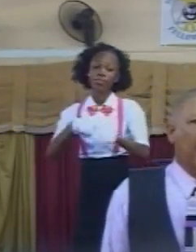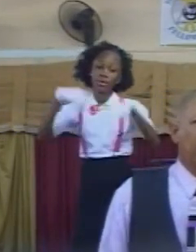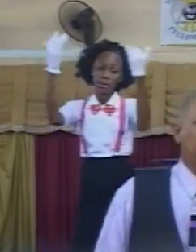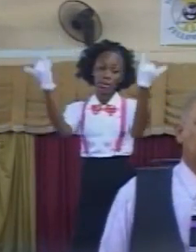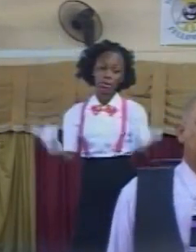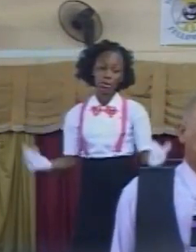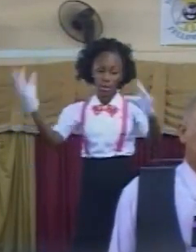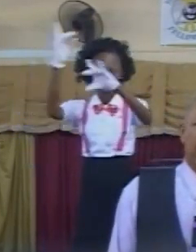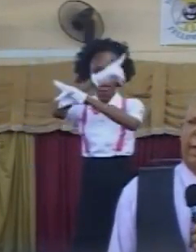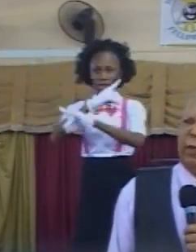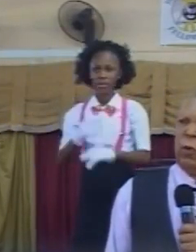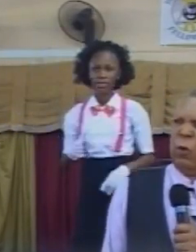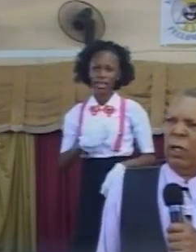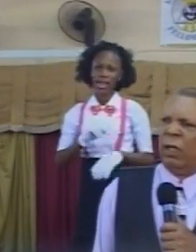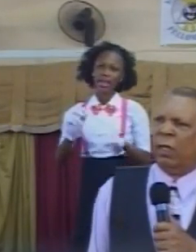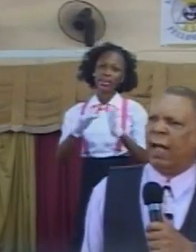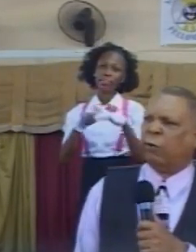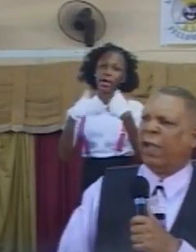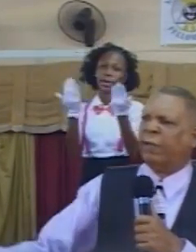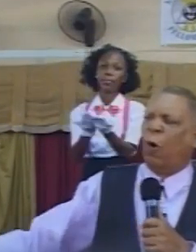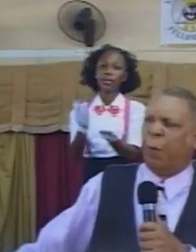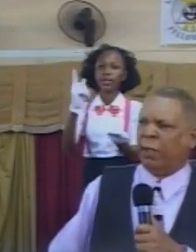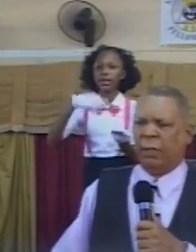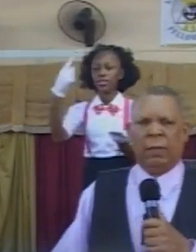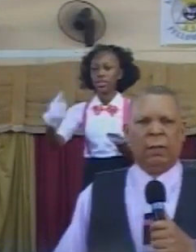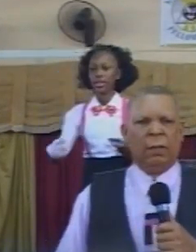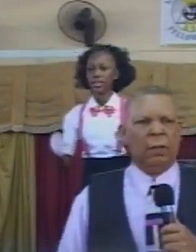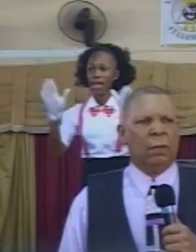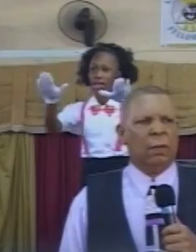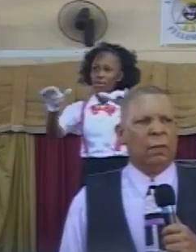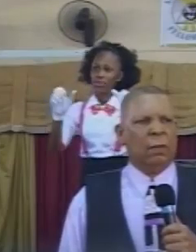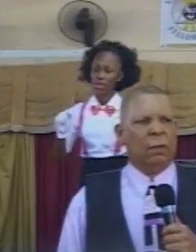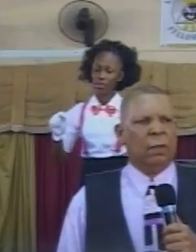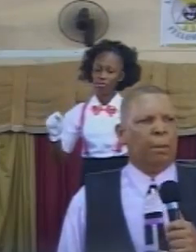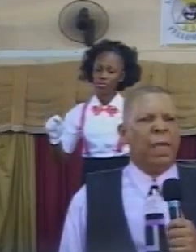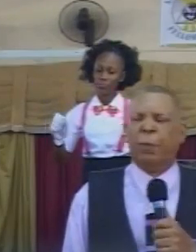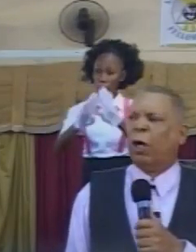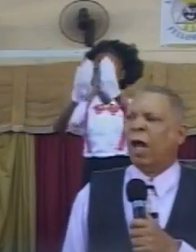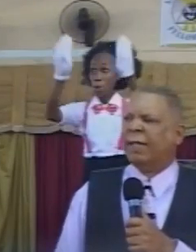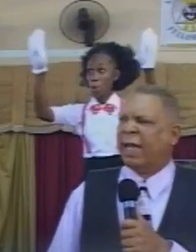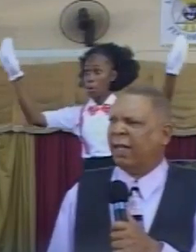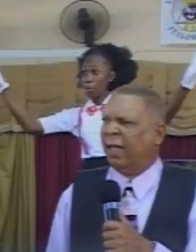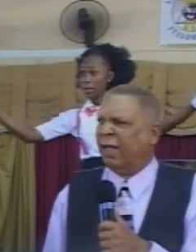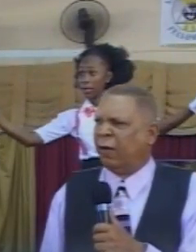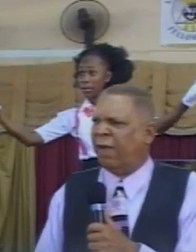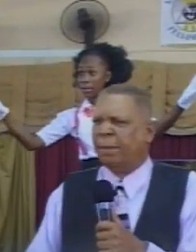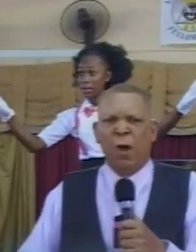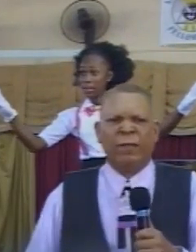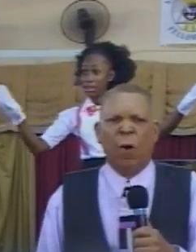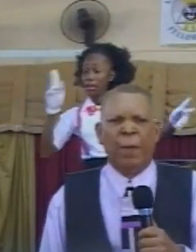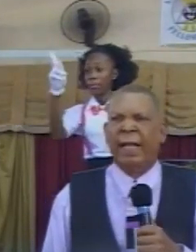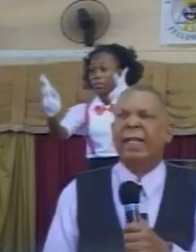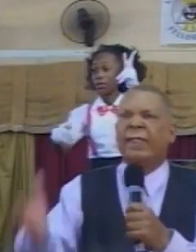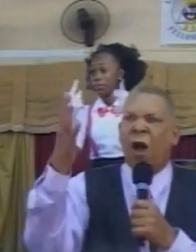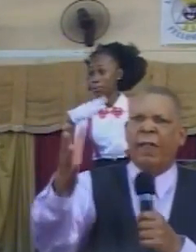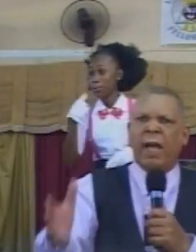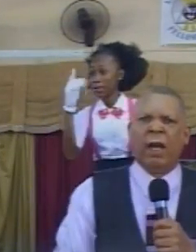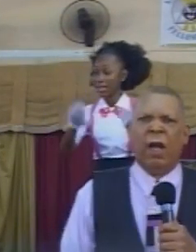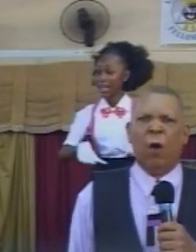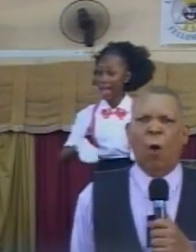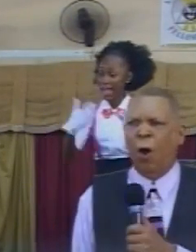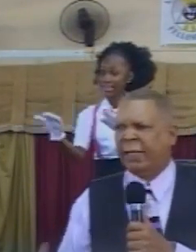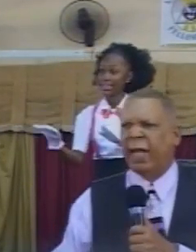And the Bible says in Matthew 27:52, that graves opened. People were long dead. The graves burst open and they saw